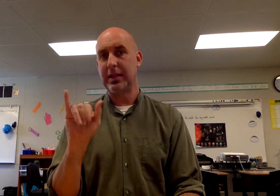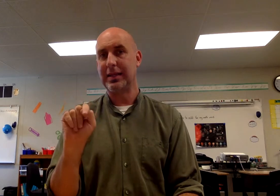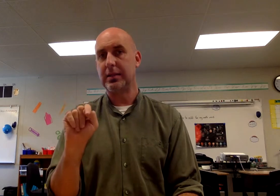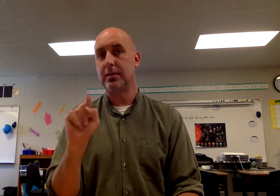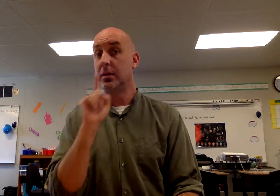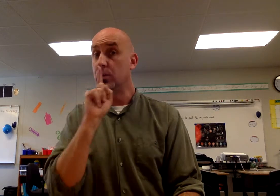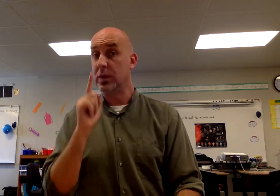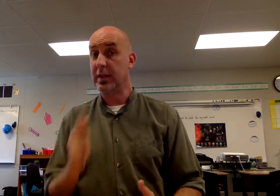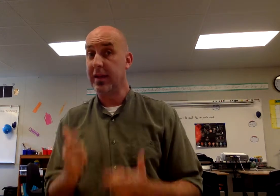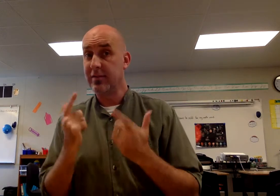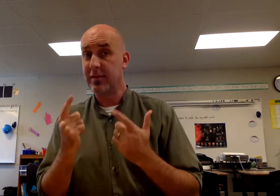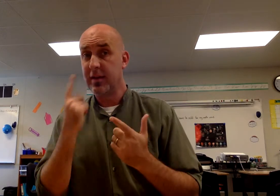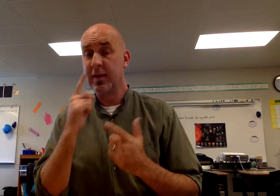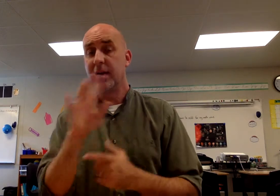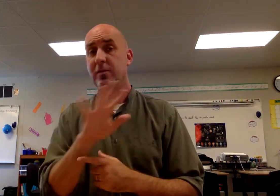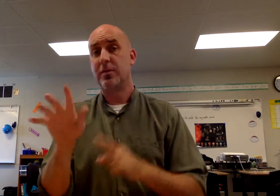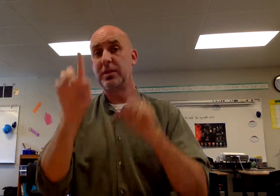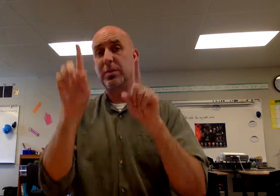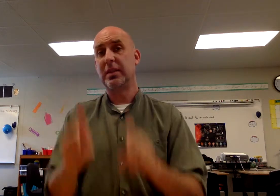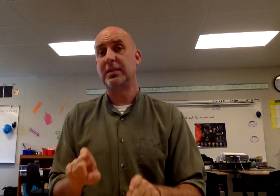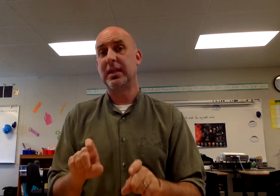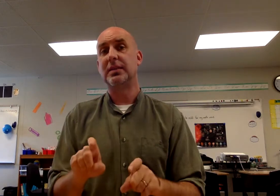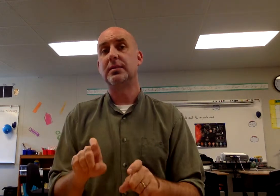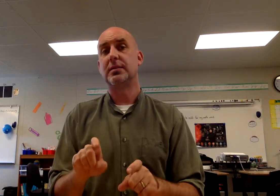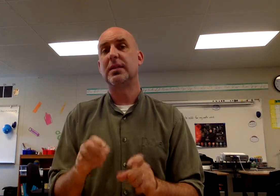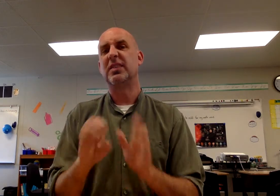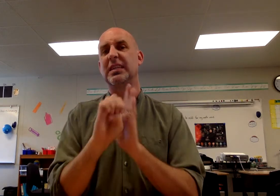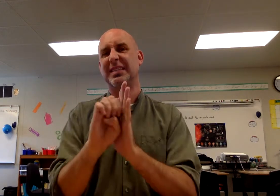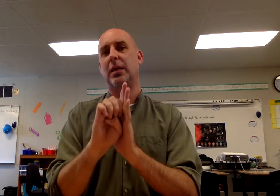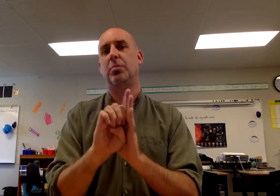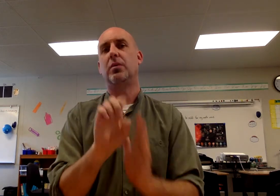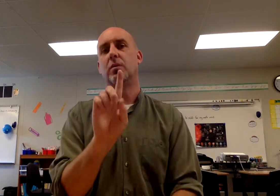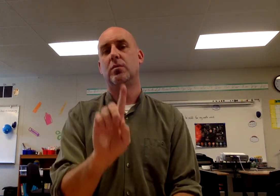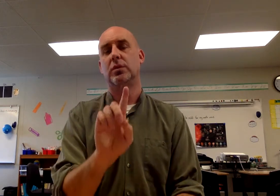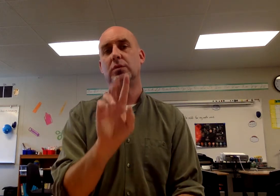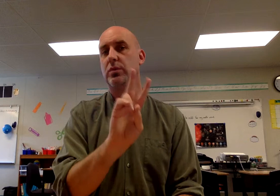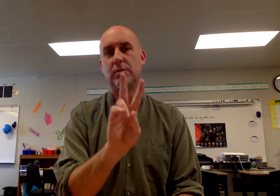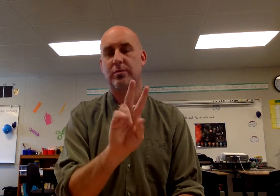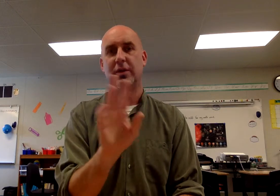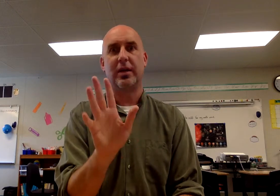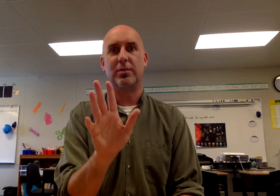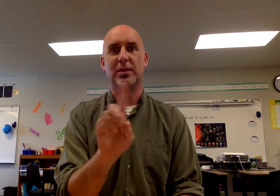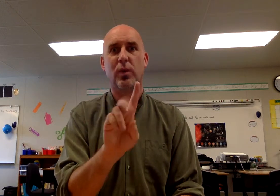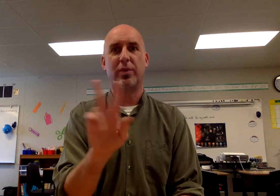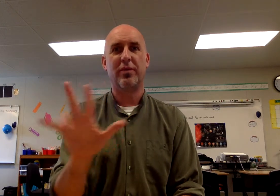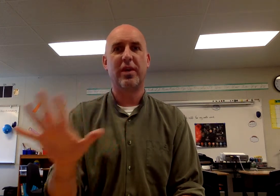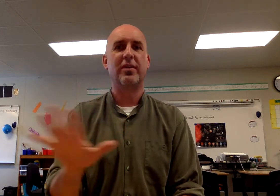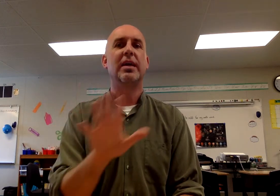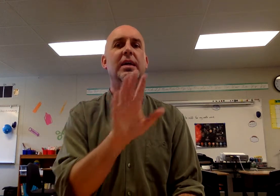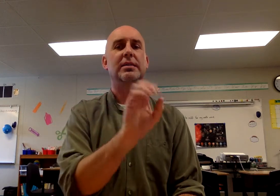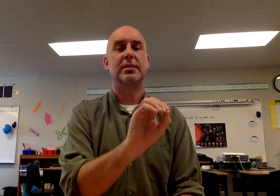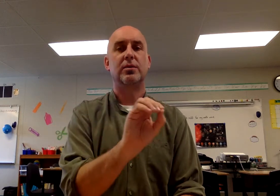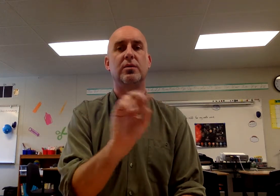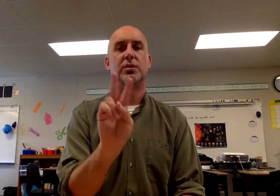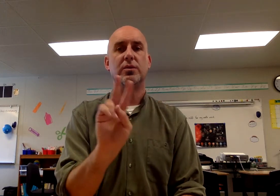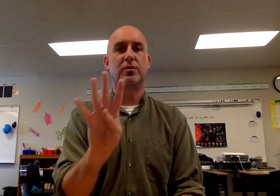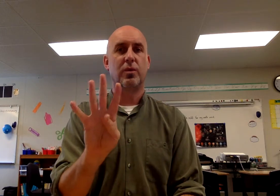it in real life for the spelling test. Give an example. Sorry, I almost said 1, 3, 5. 0, 2, 4,